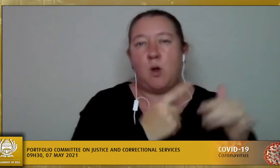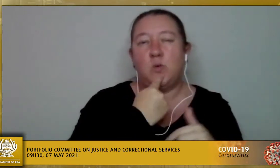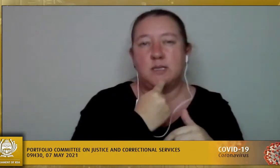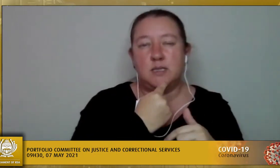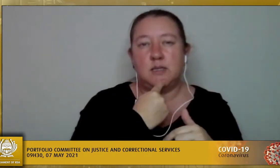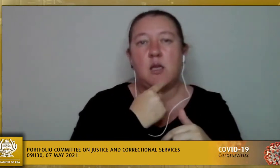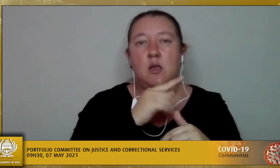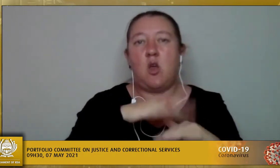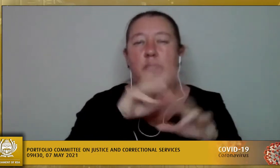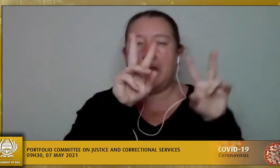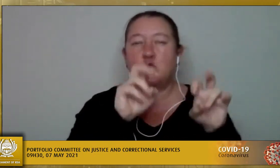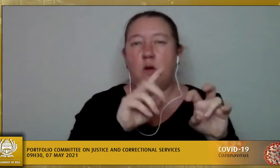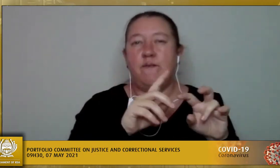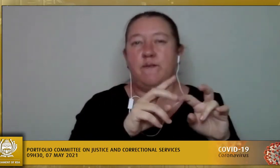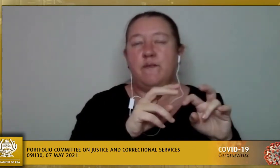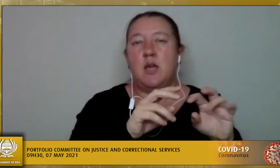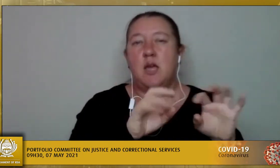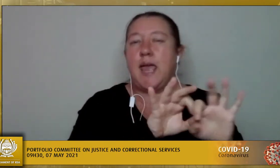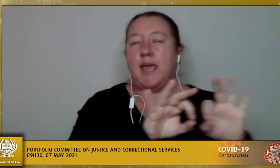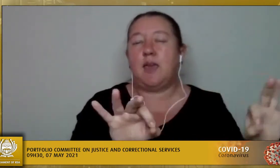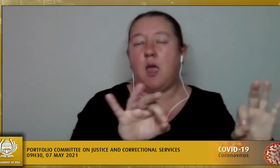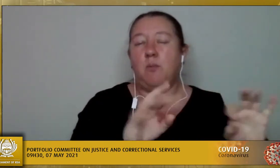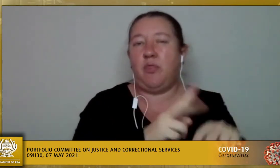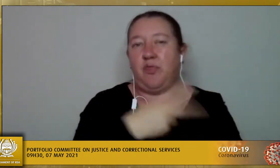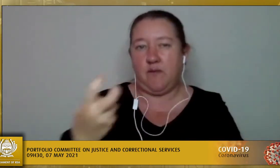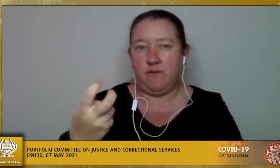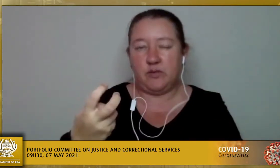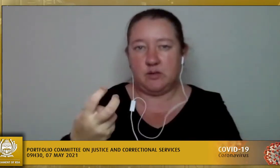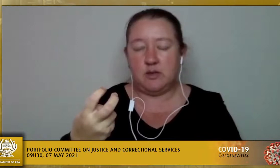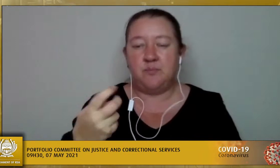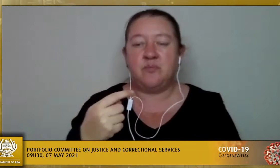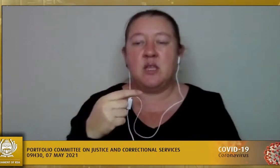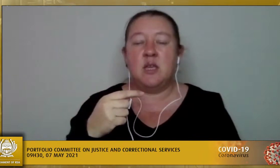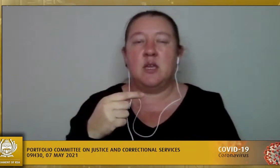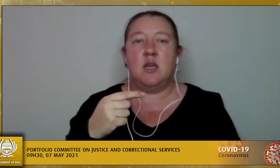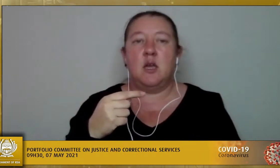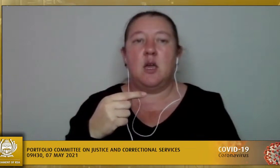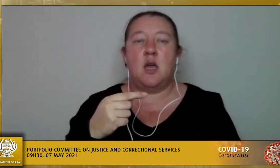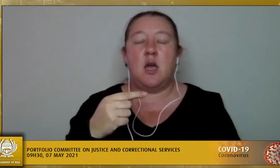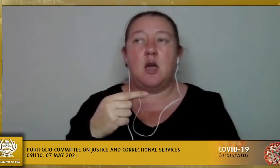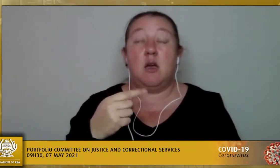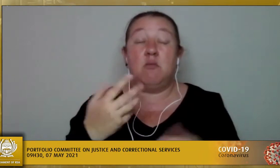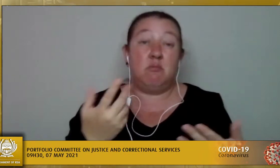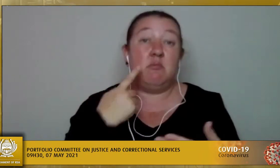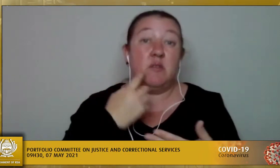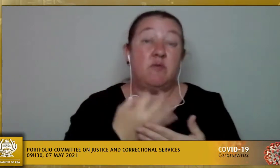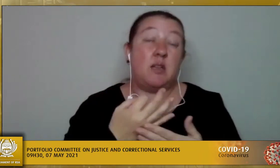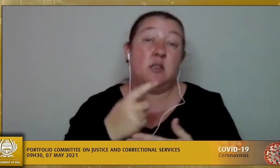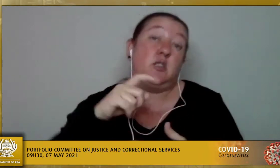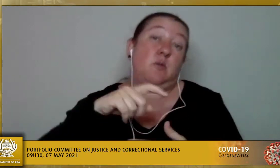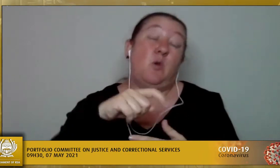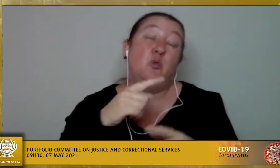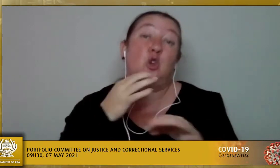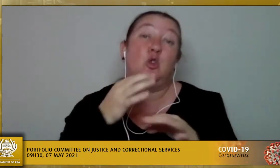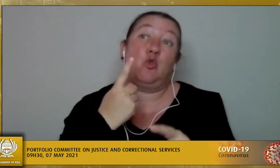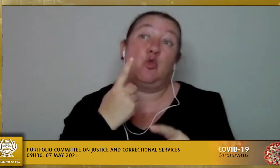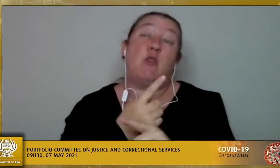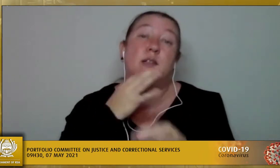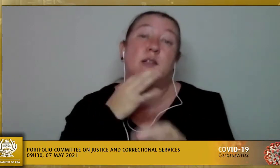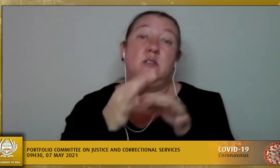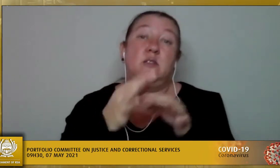issue of cable theft in fact it's a it's it's supposed to be correctly defined as